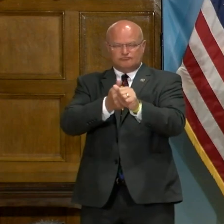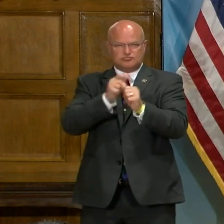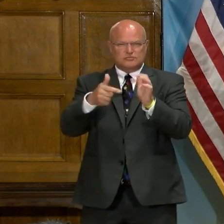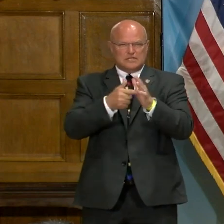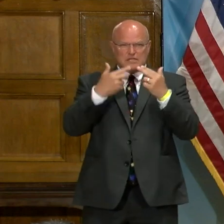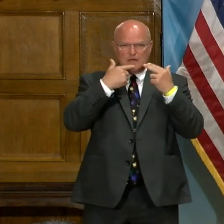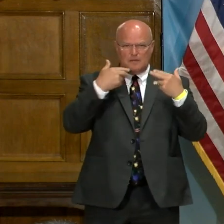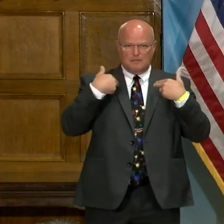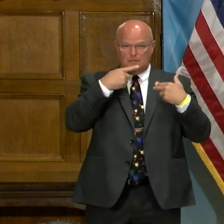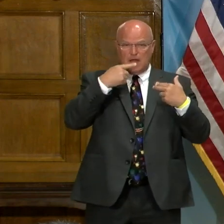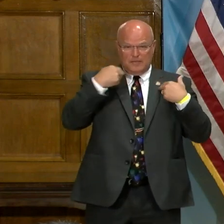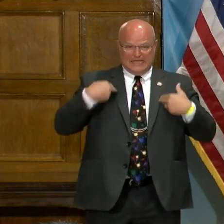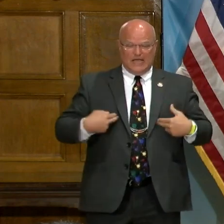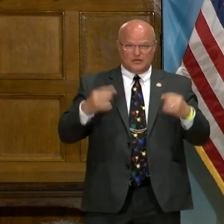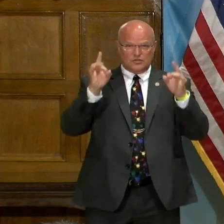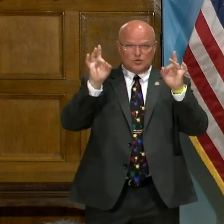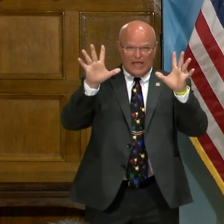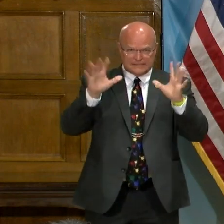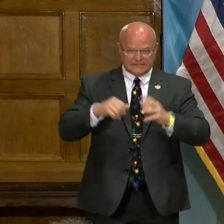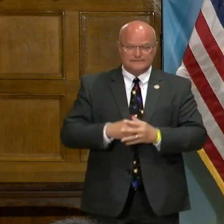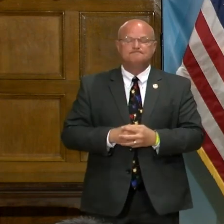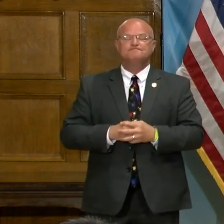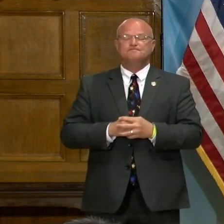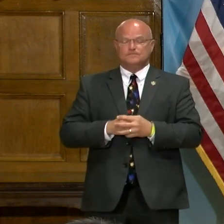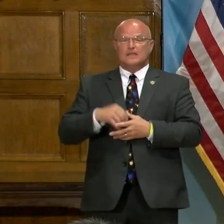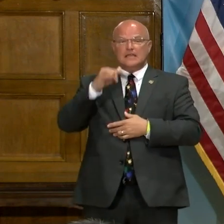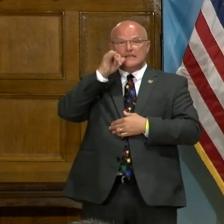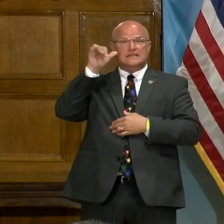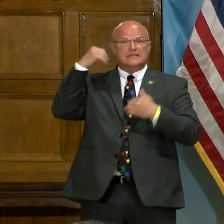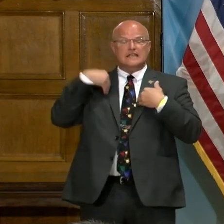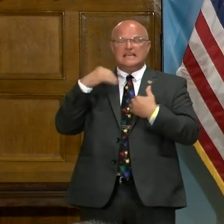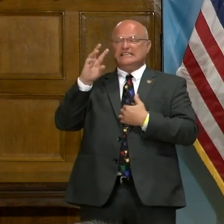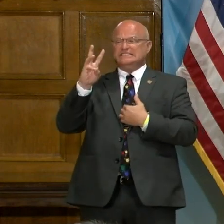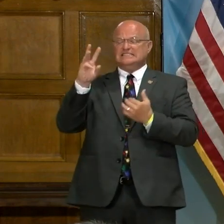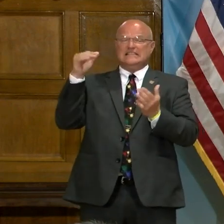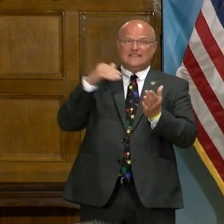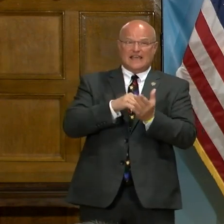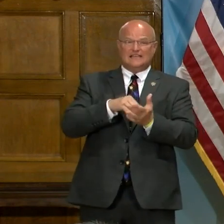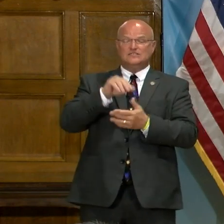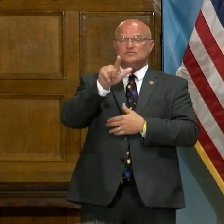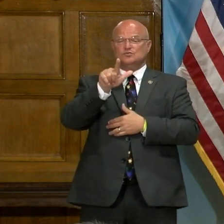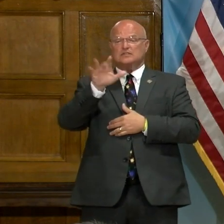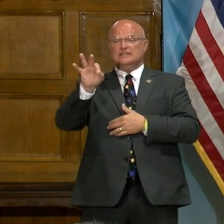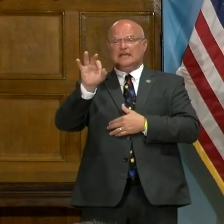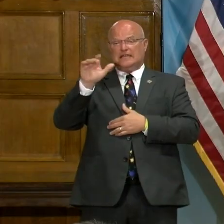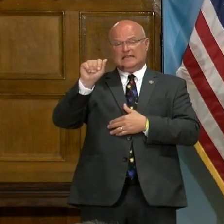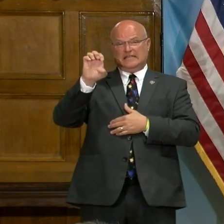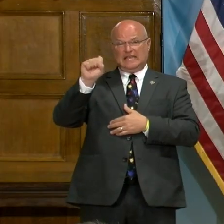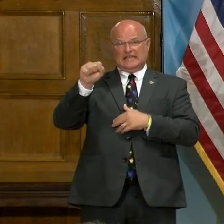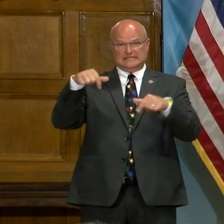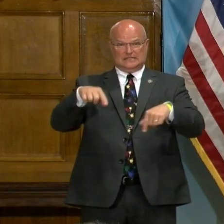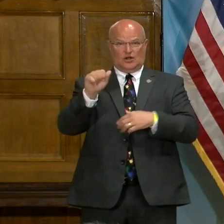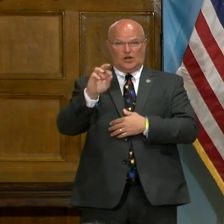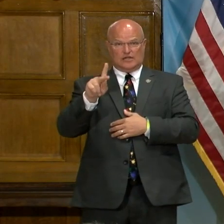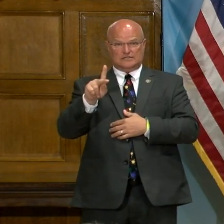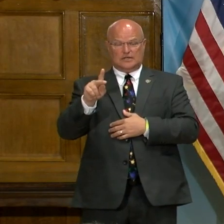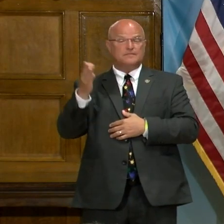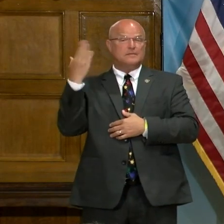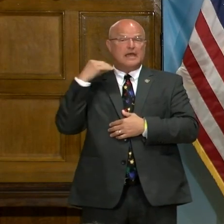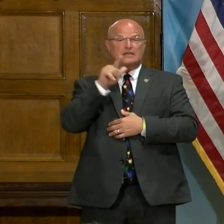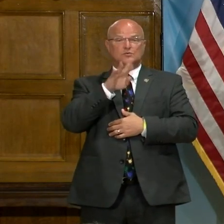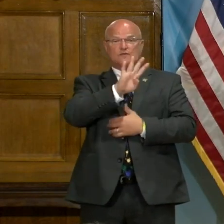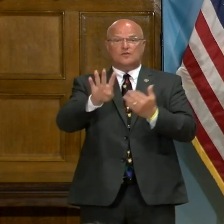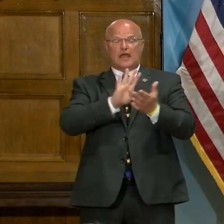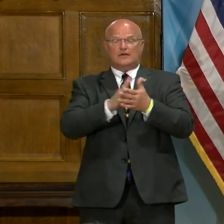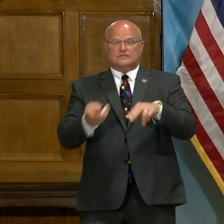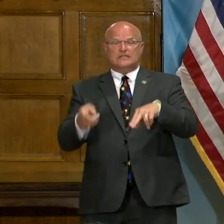public health crisis. Yesterday, we had 6,029 cases in Arkansas. Last 24 hours,